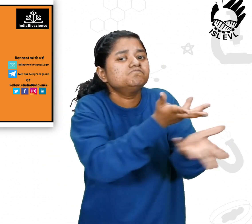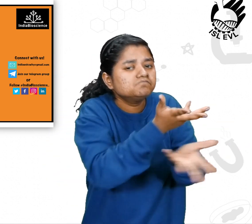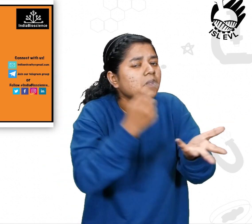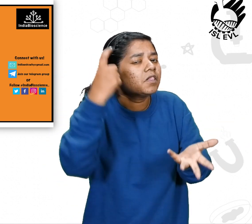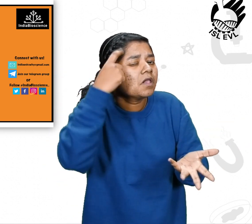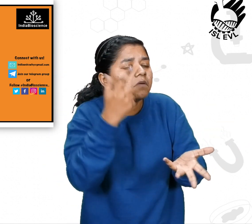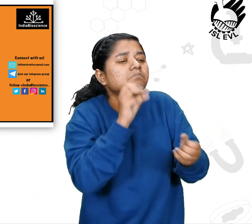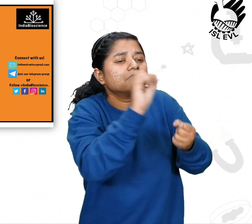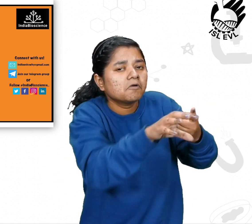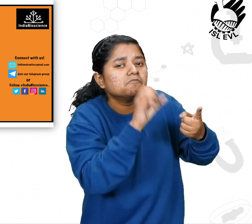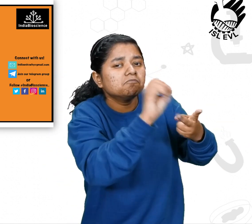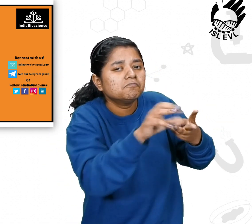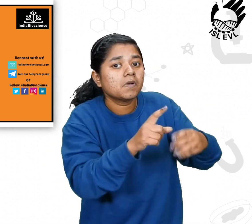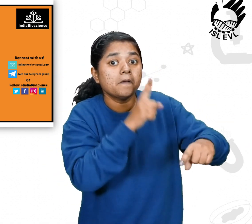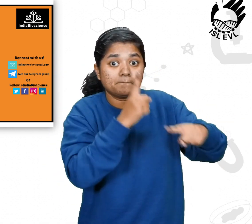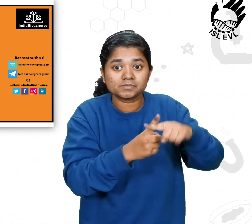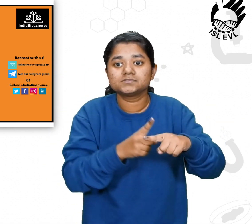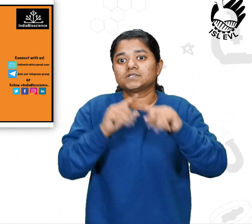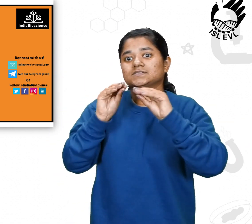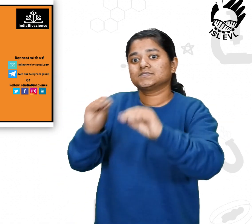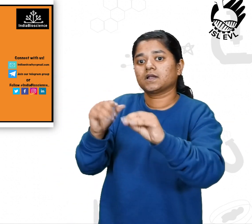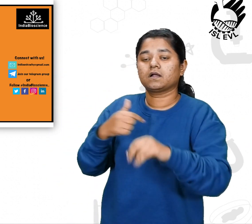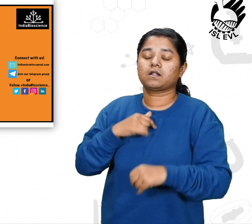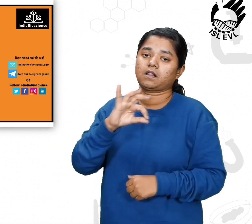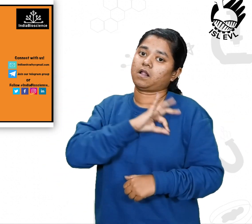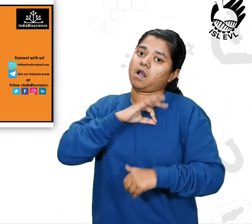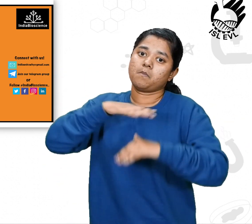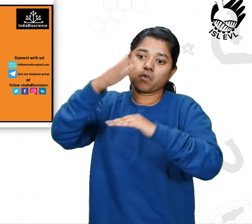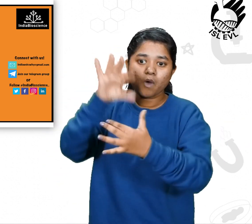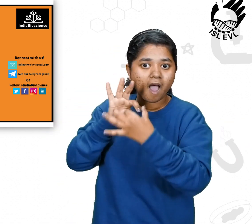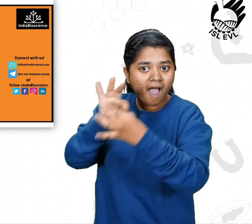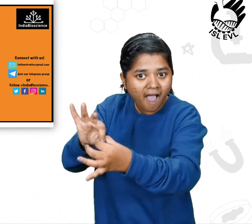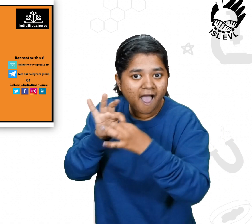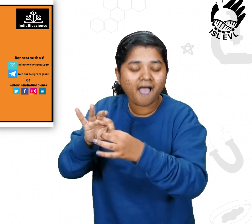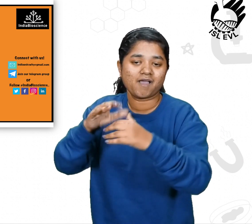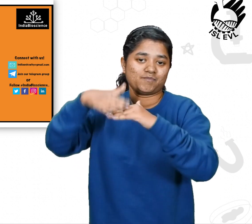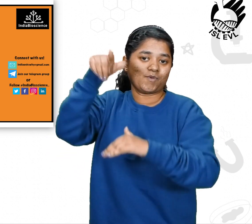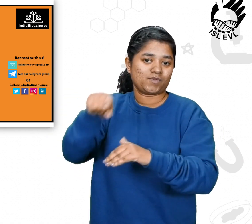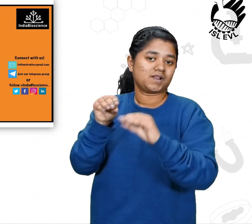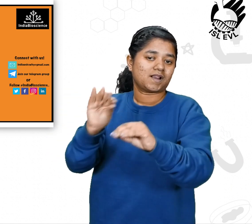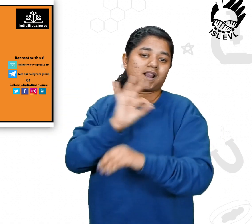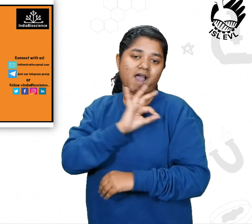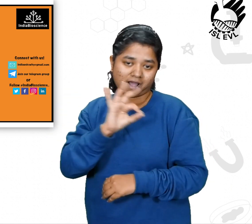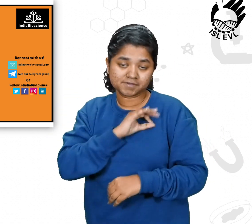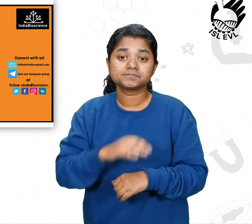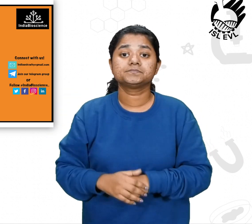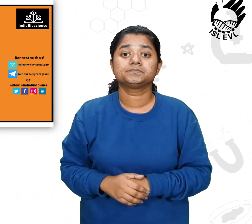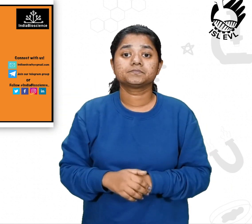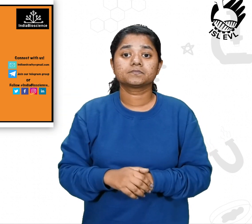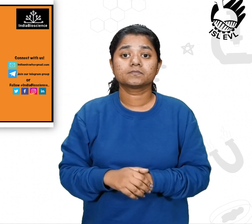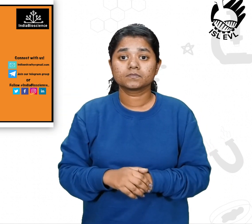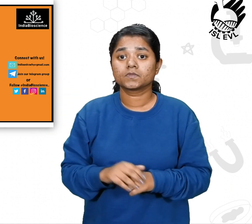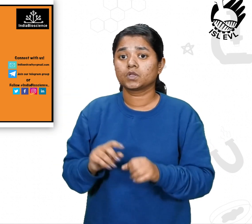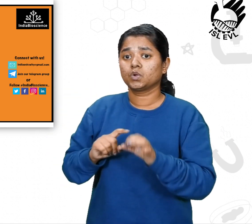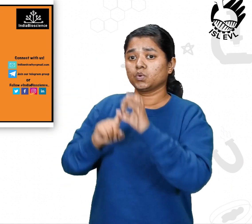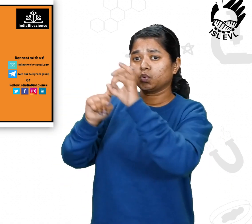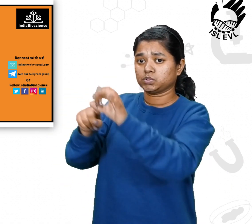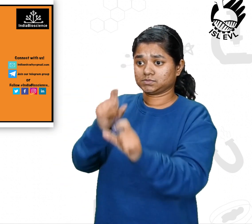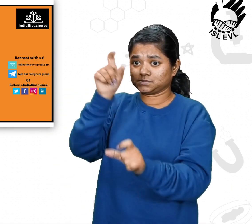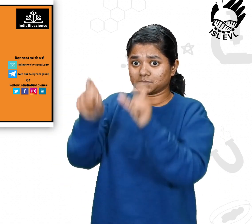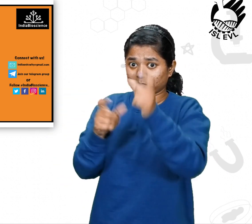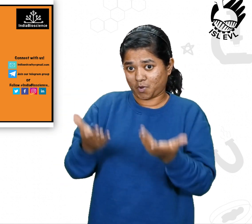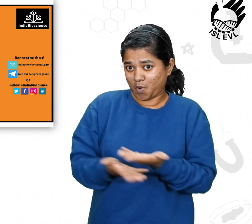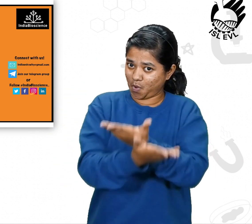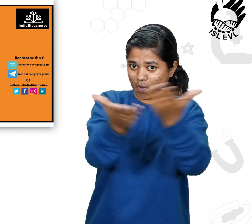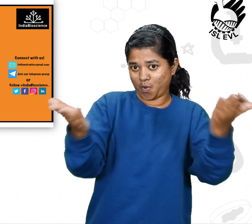really really engaging role. That's nice. So, we want to know what is that one myth that you would